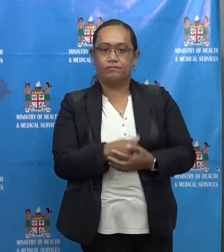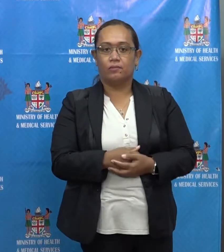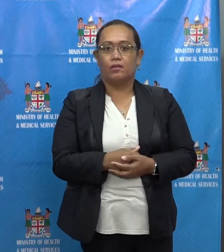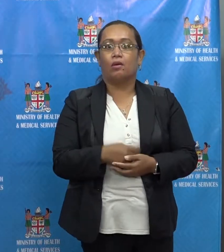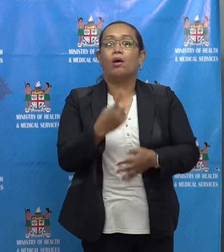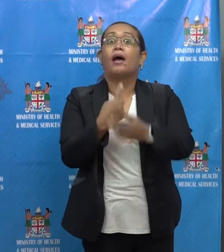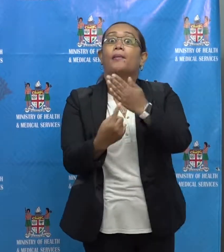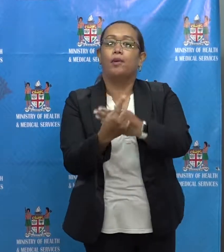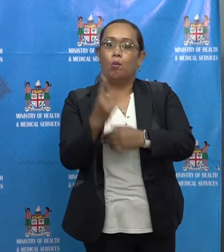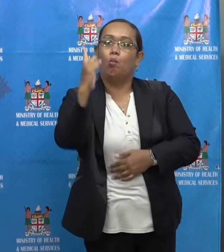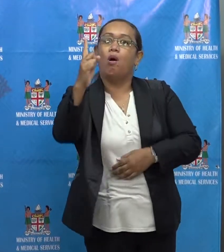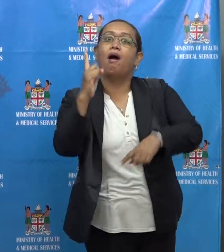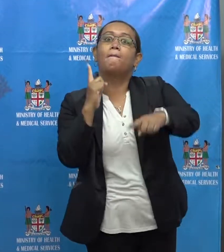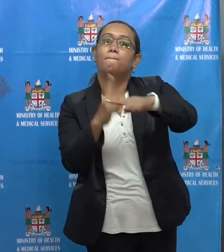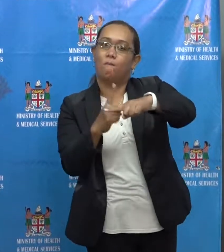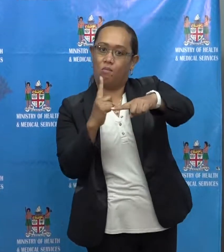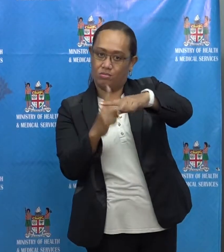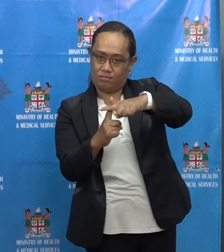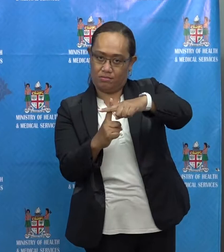positive result.